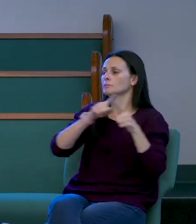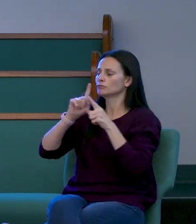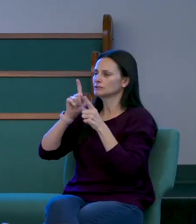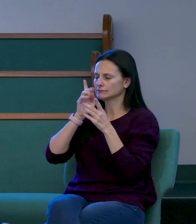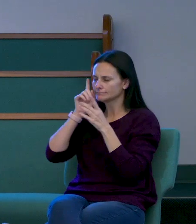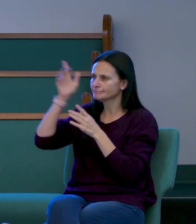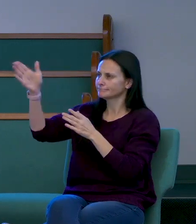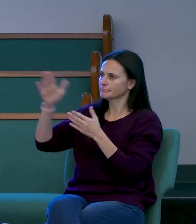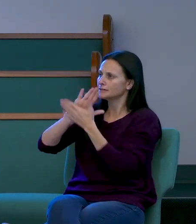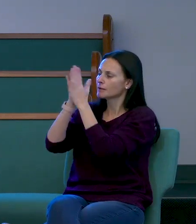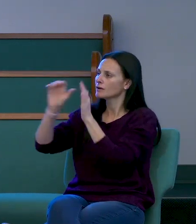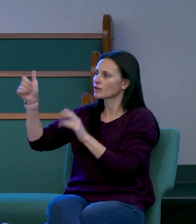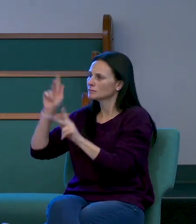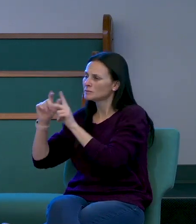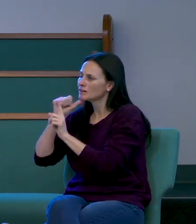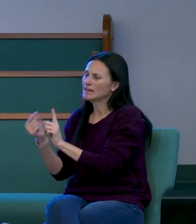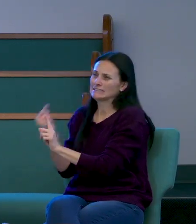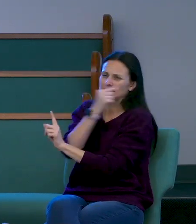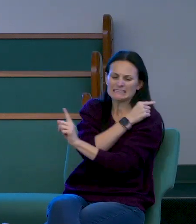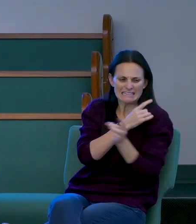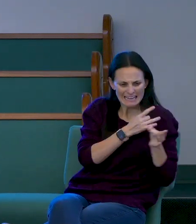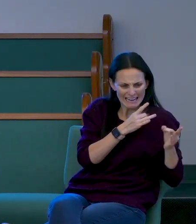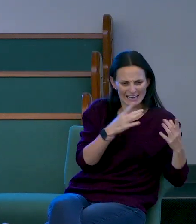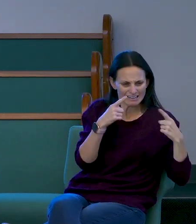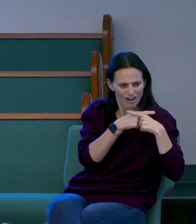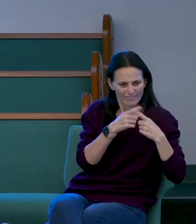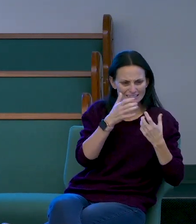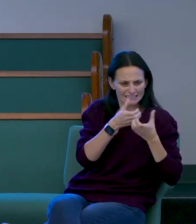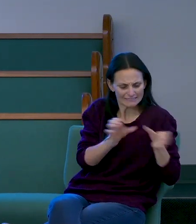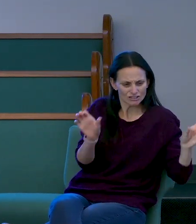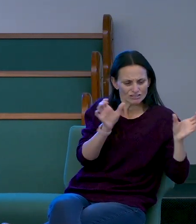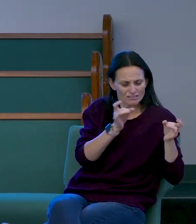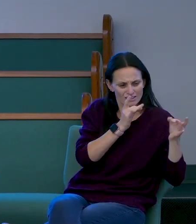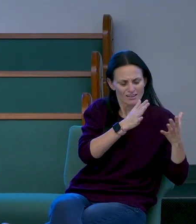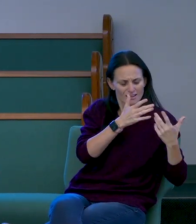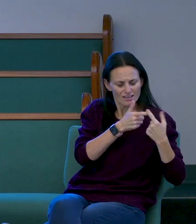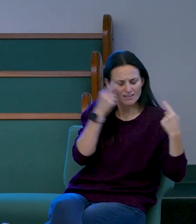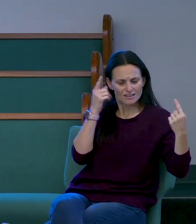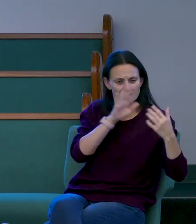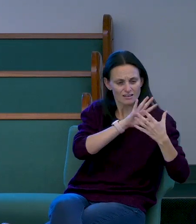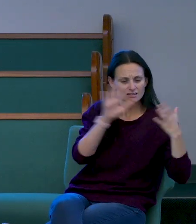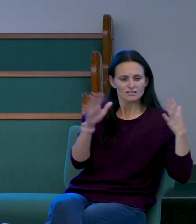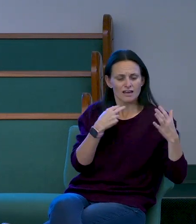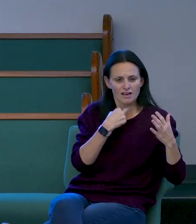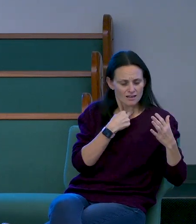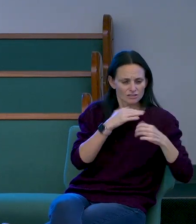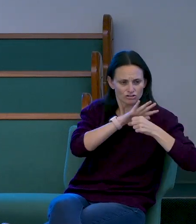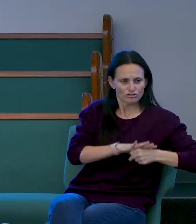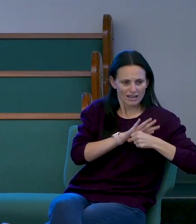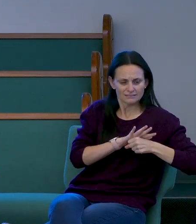people. Not going back to that moment of hate and conflict and division and just the logjam of